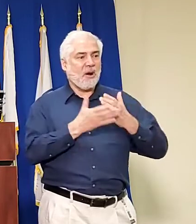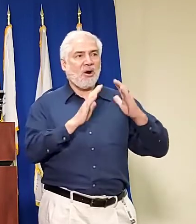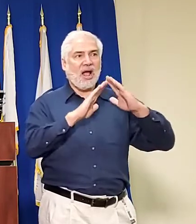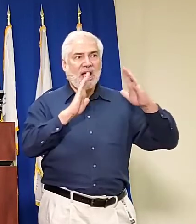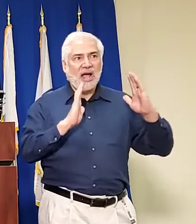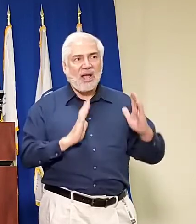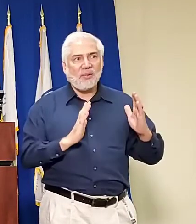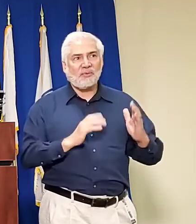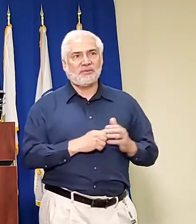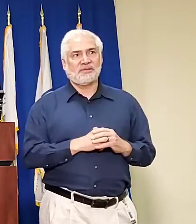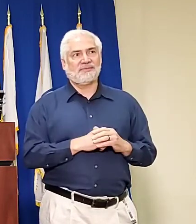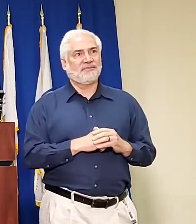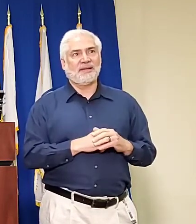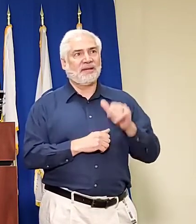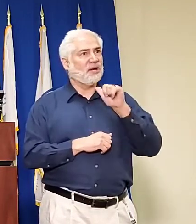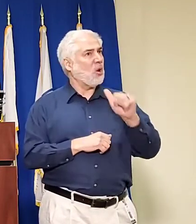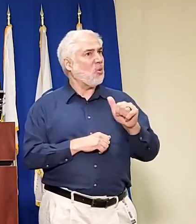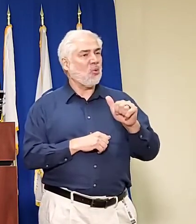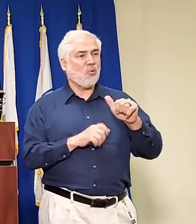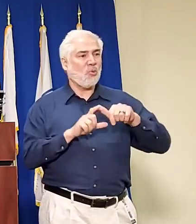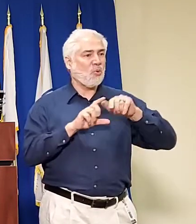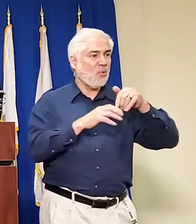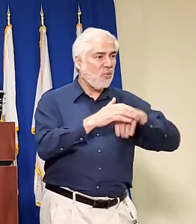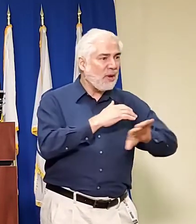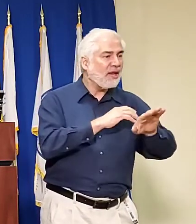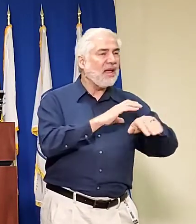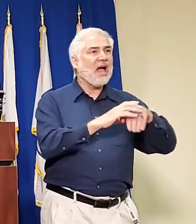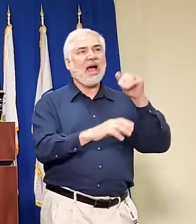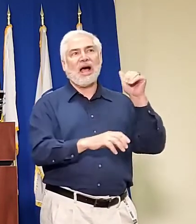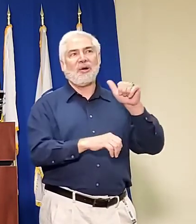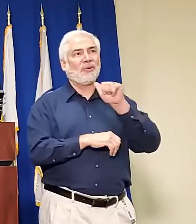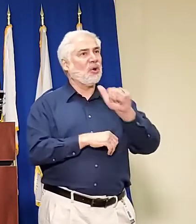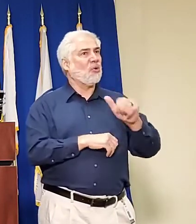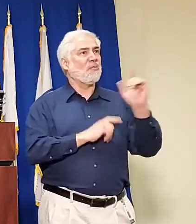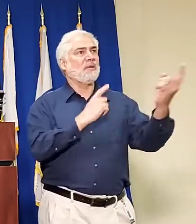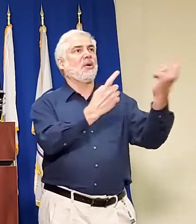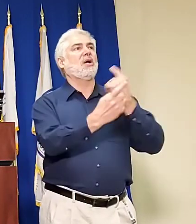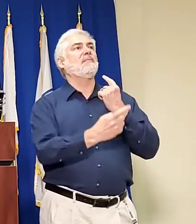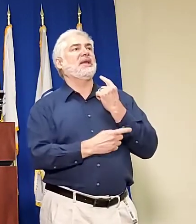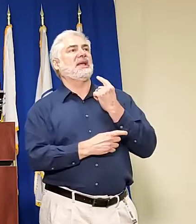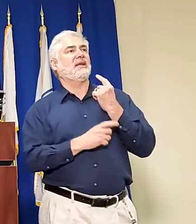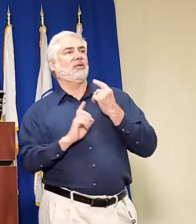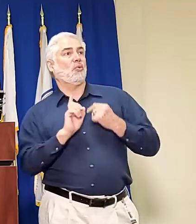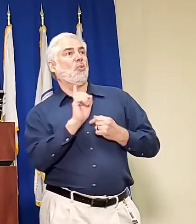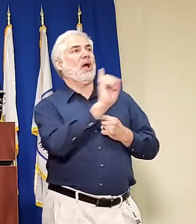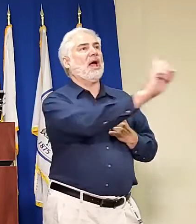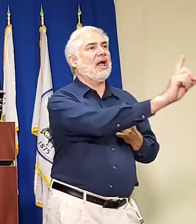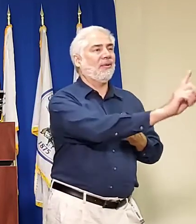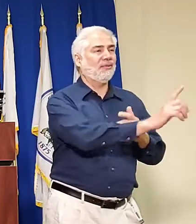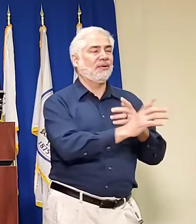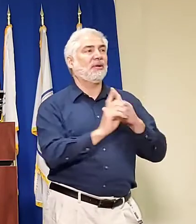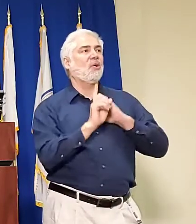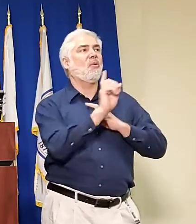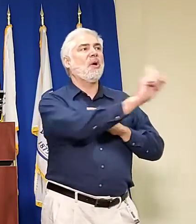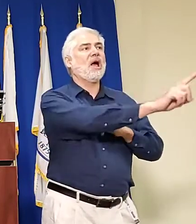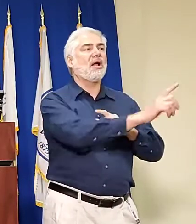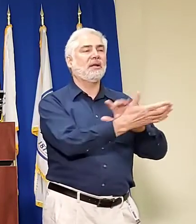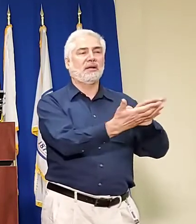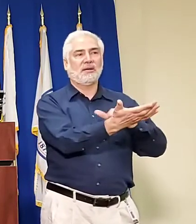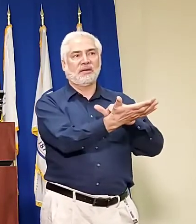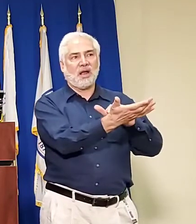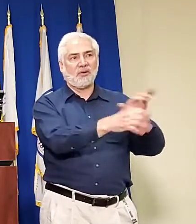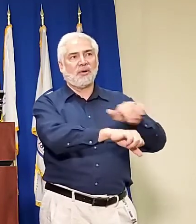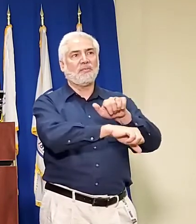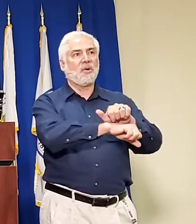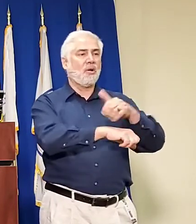house. You don't come in and you don't go out. No one's coming in, you're not going out. The only time you will go out is to a medical appointment,